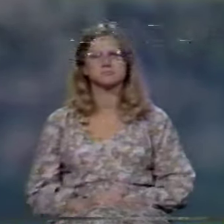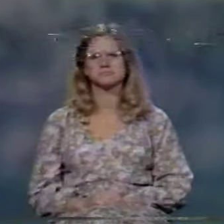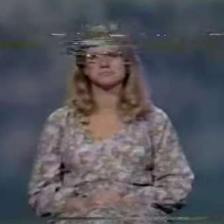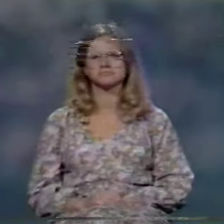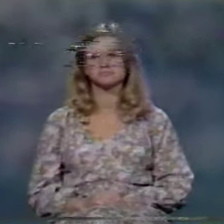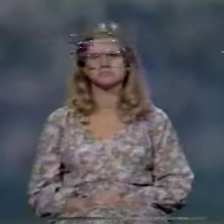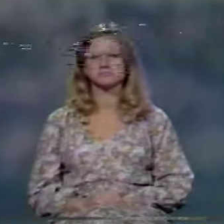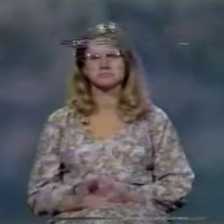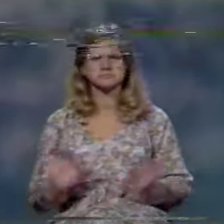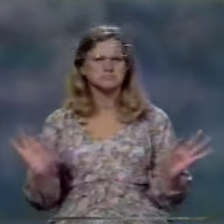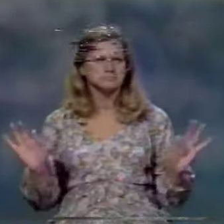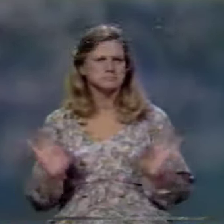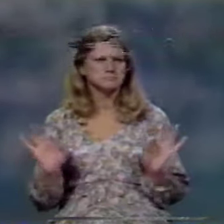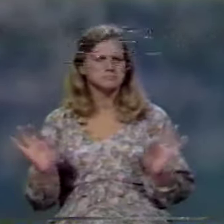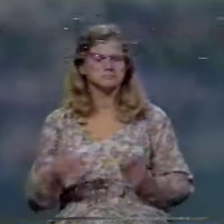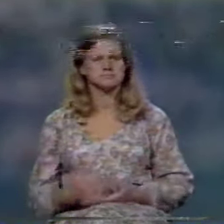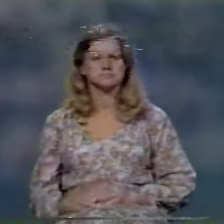There's nothing to it.